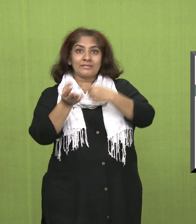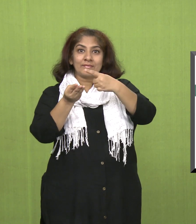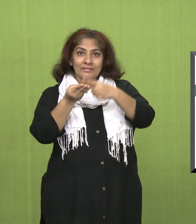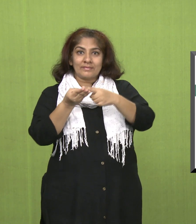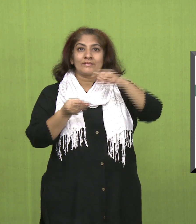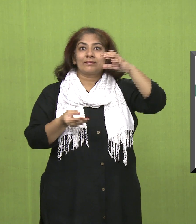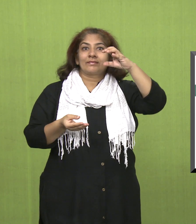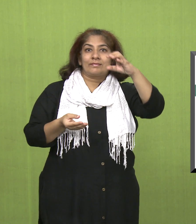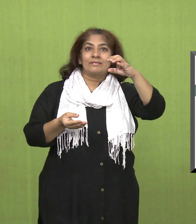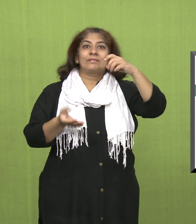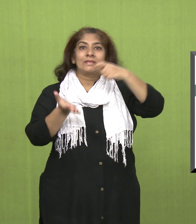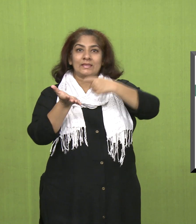sources of recruitment.